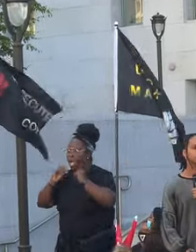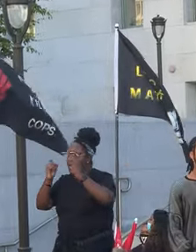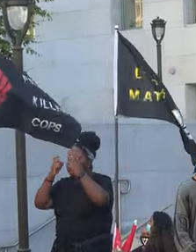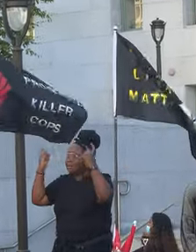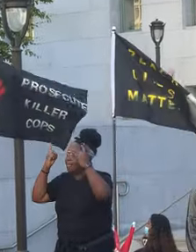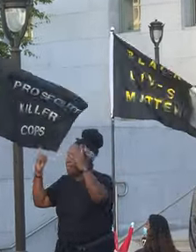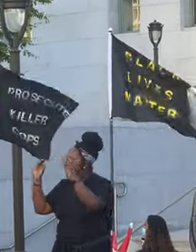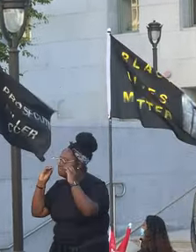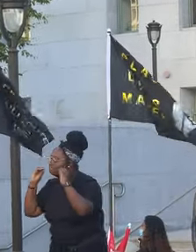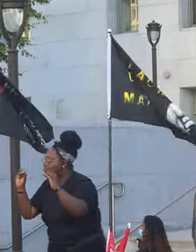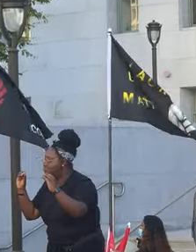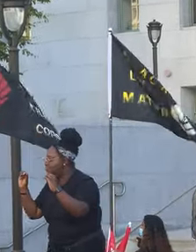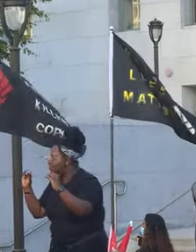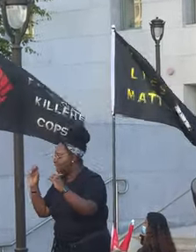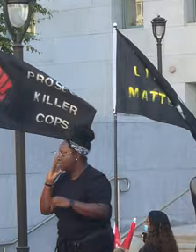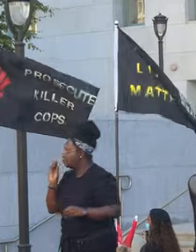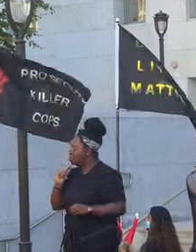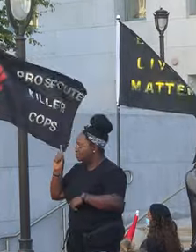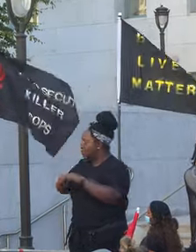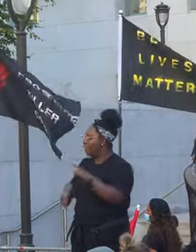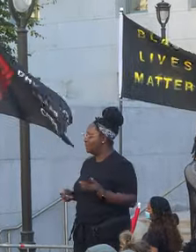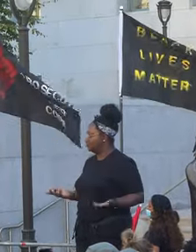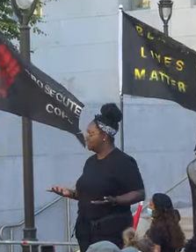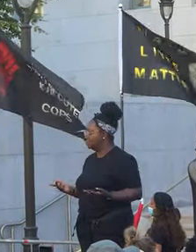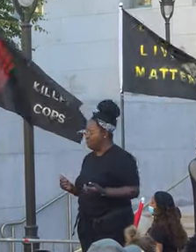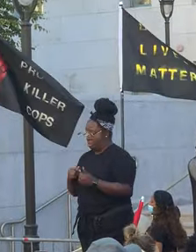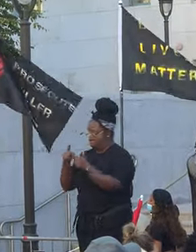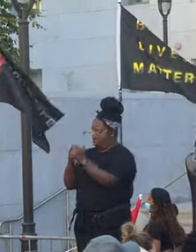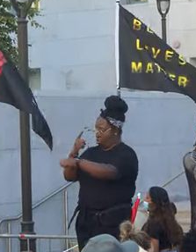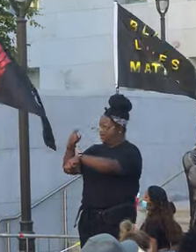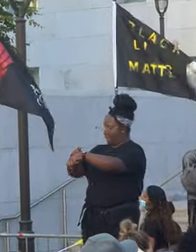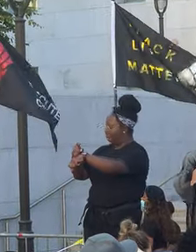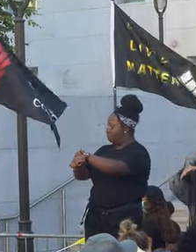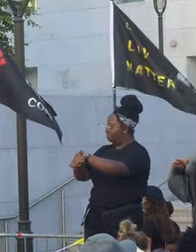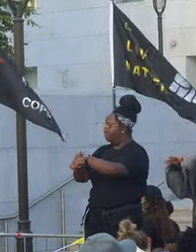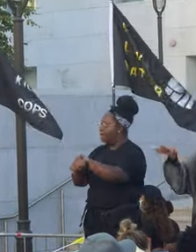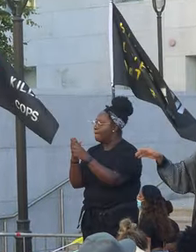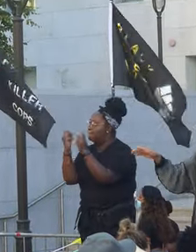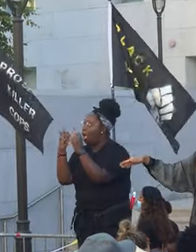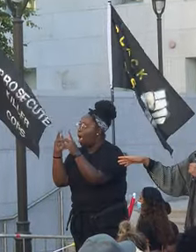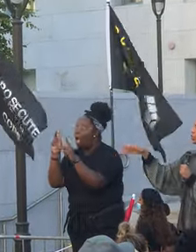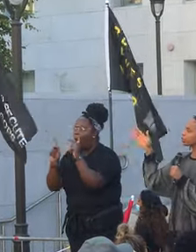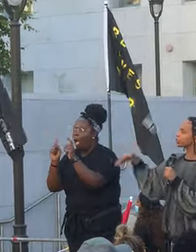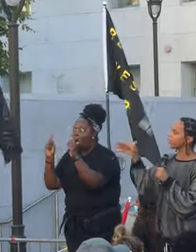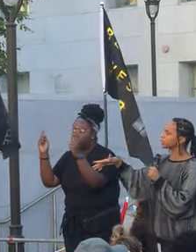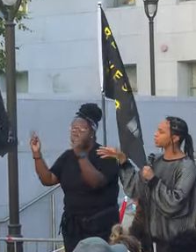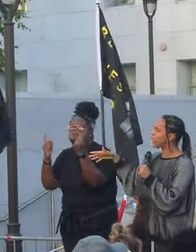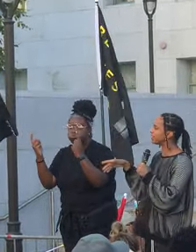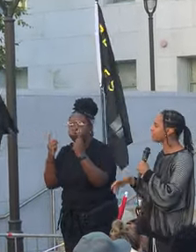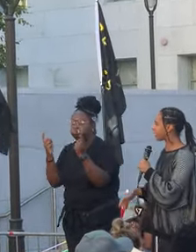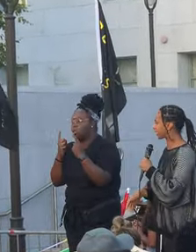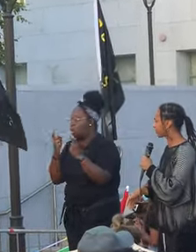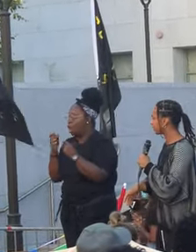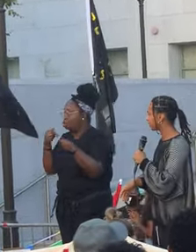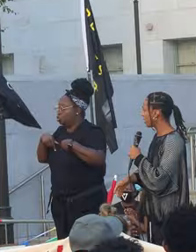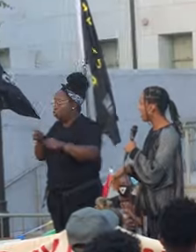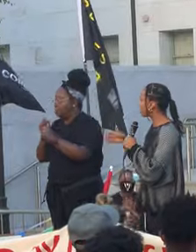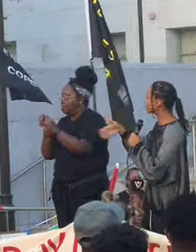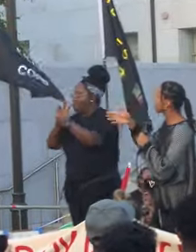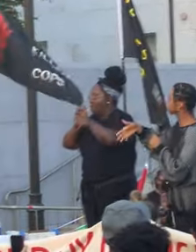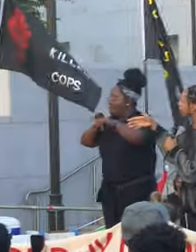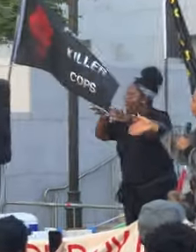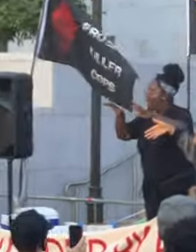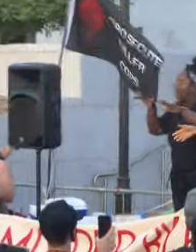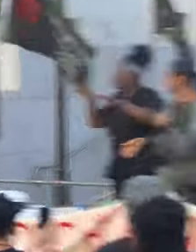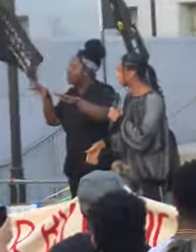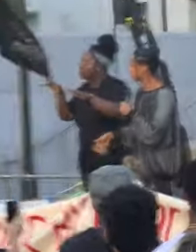celebrate. And for the first time, many people in this country during this pandemic are